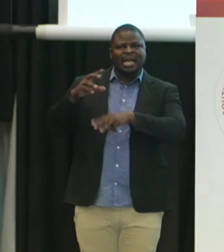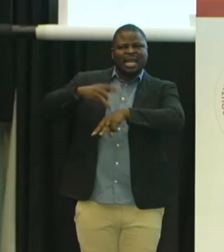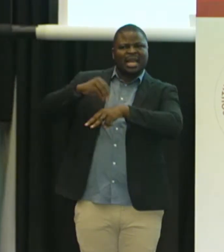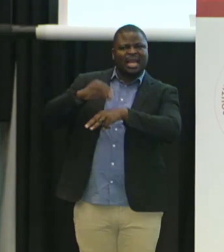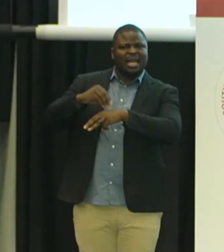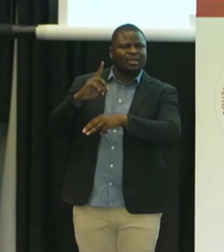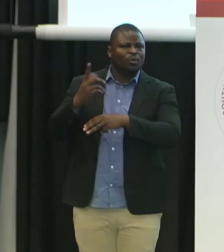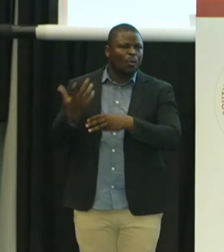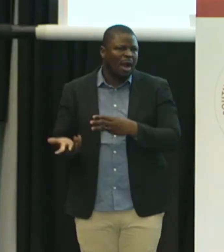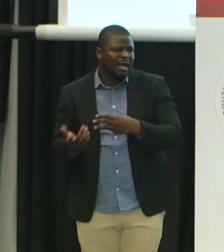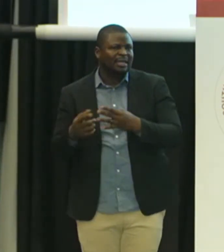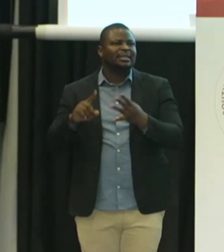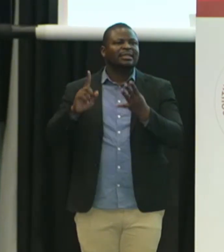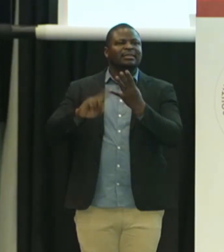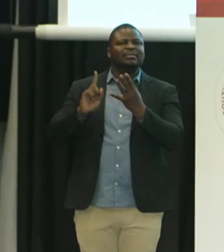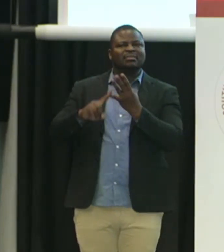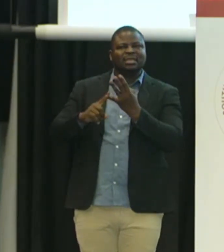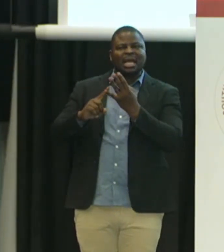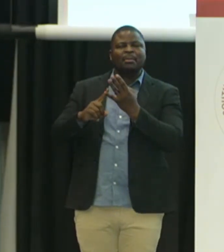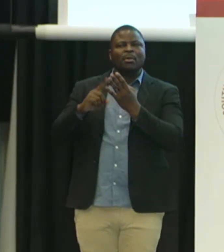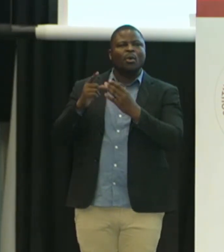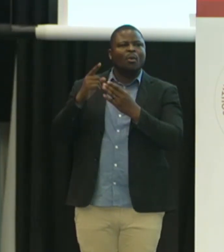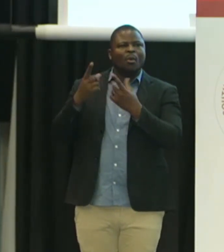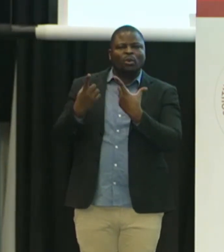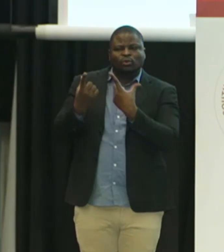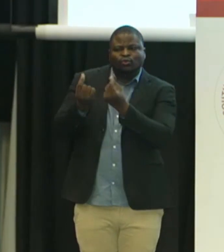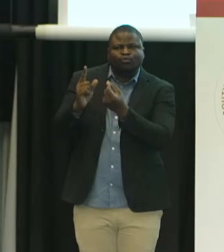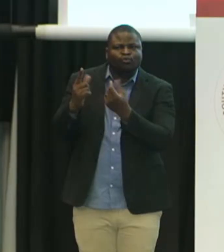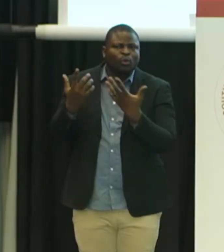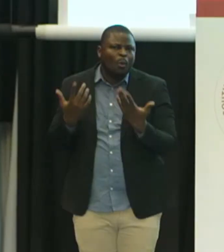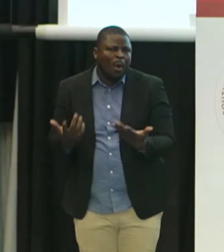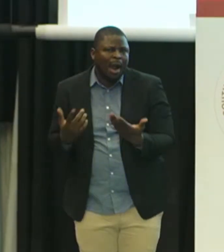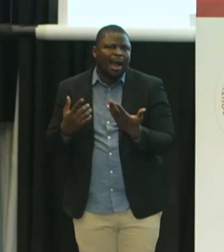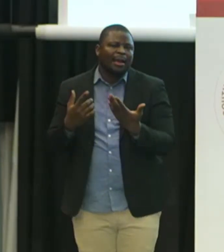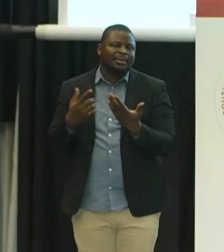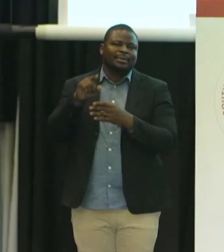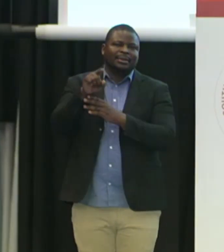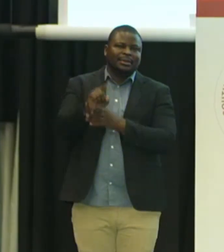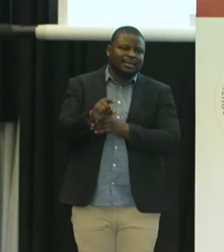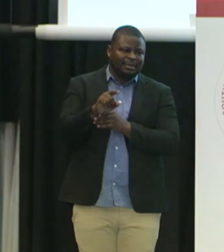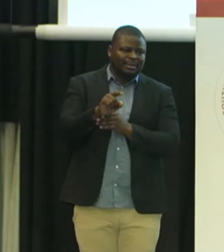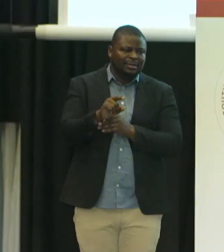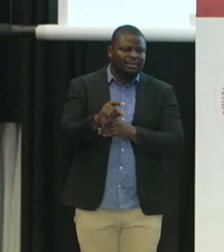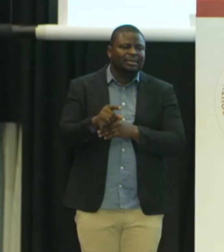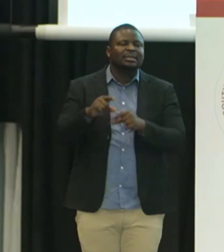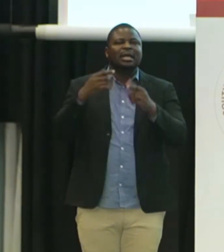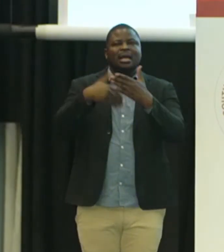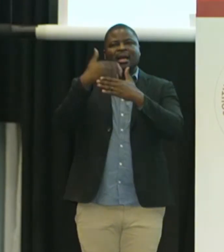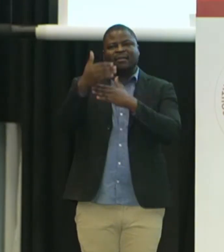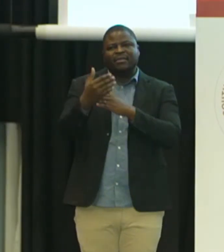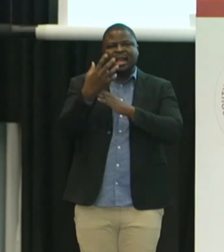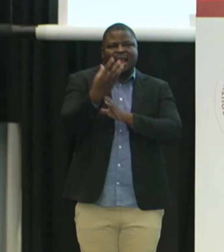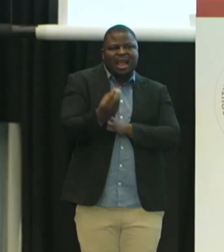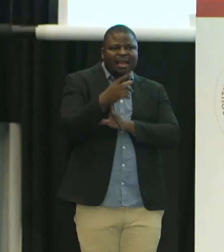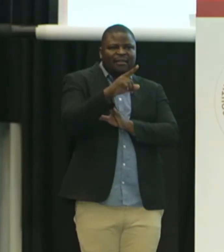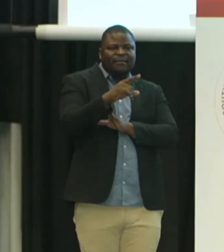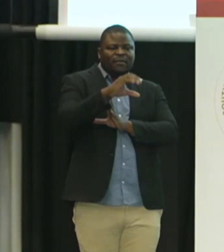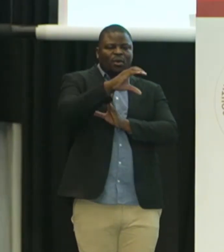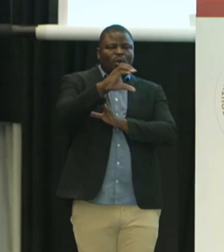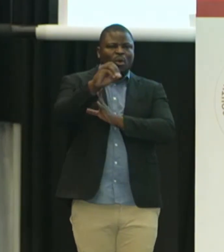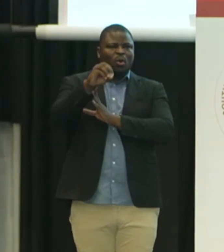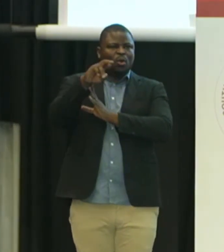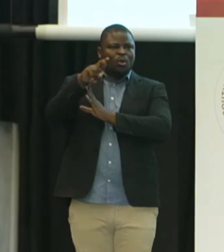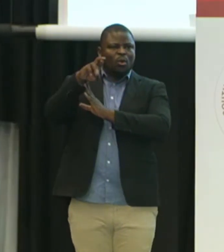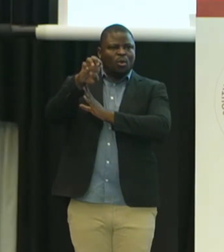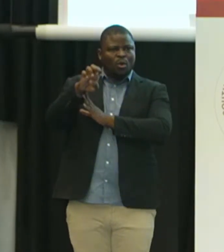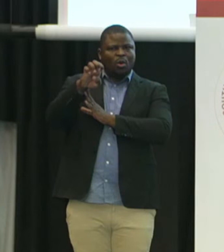so that we can get a diversity of participants. And then those seeds are given what we call coupons, and they